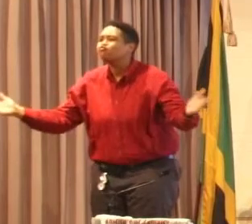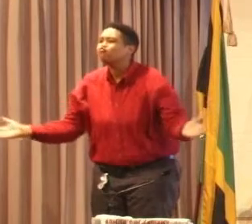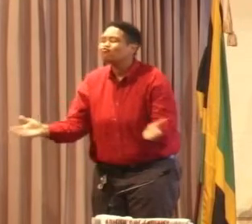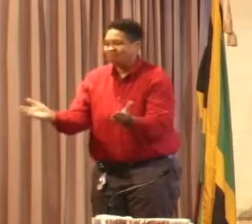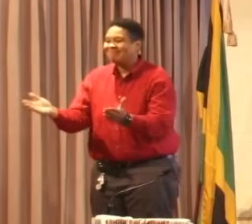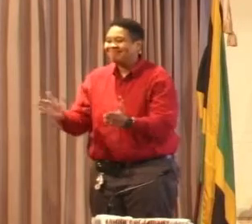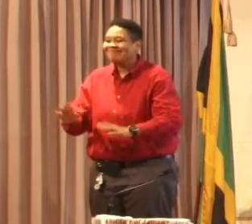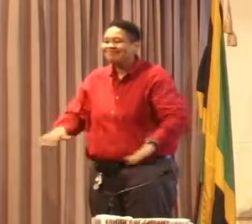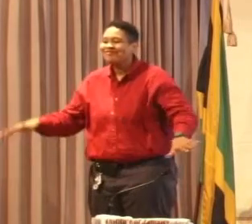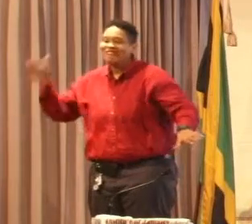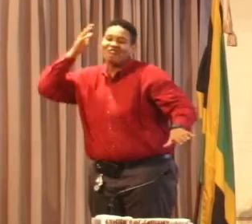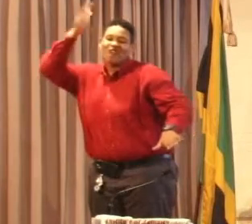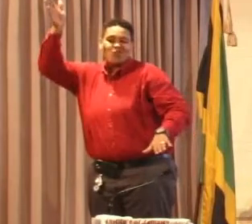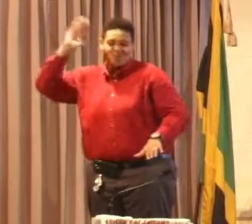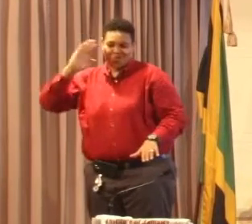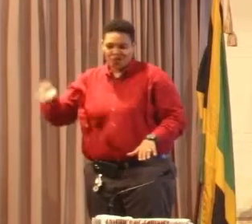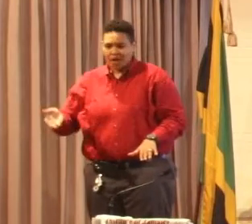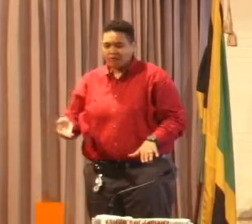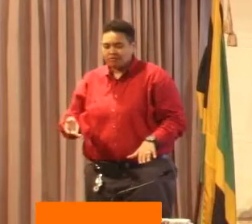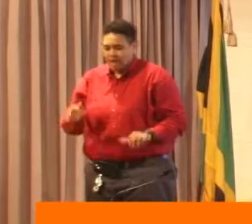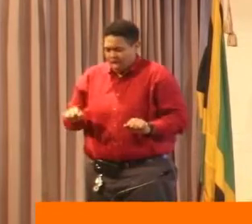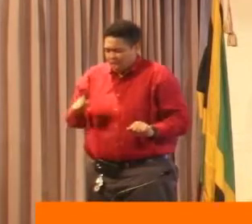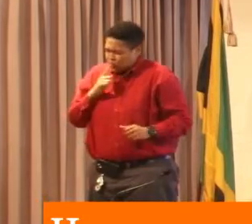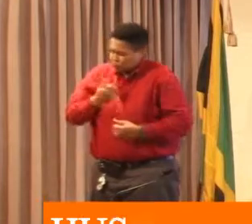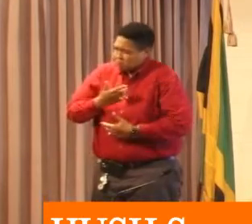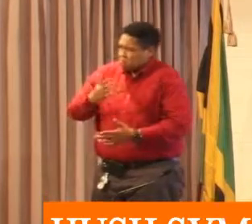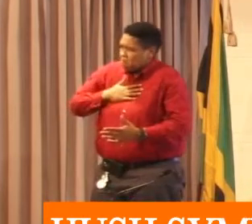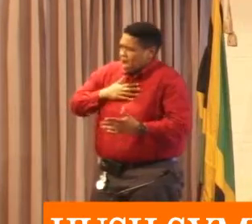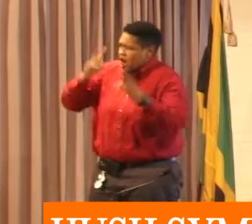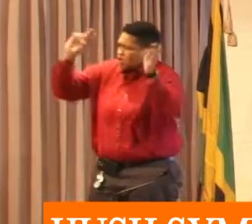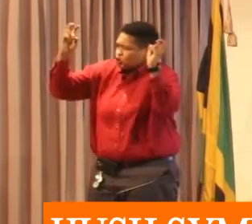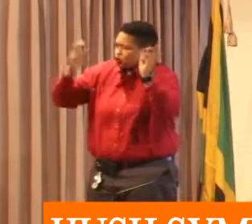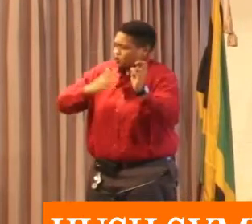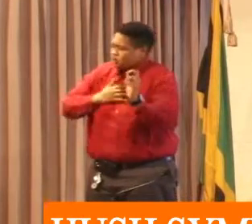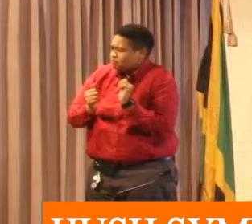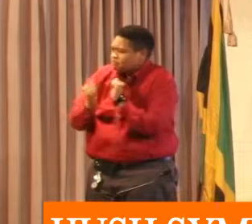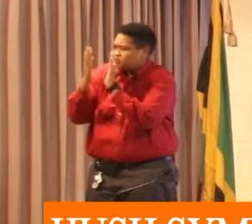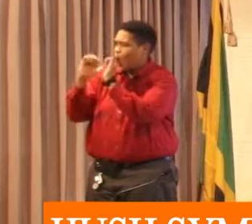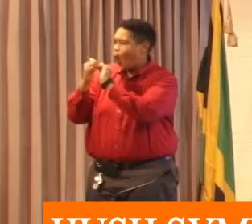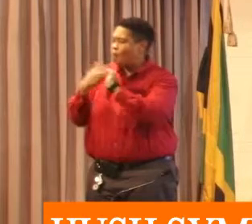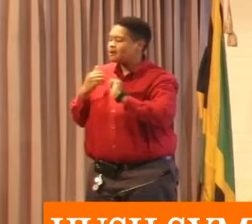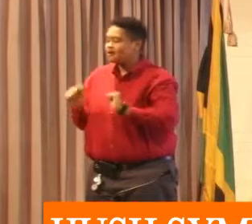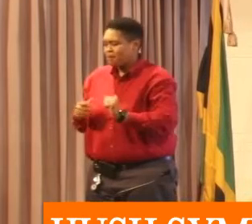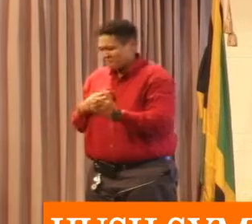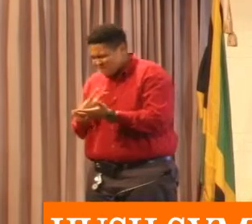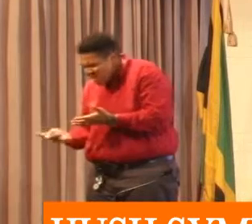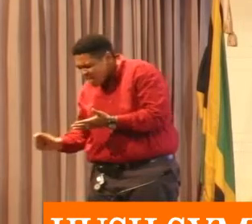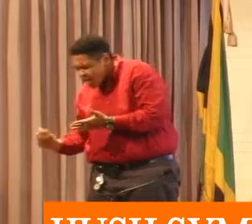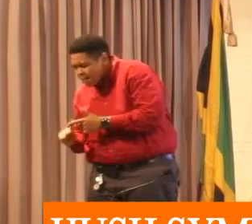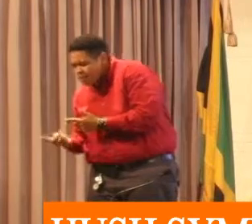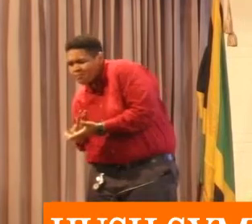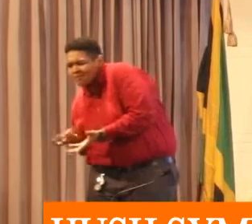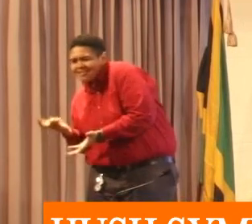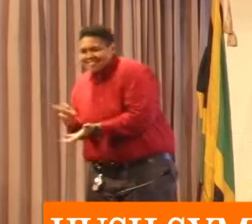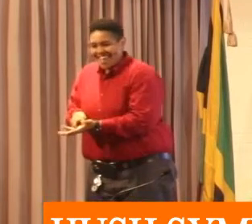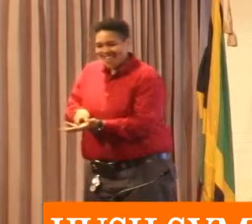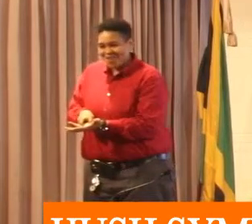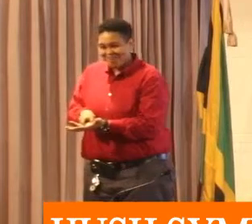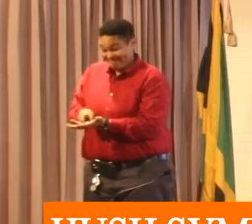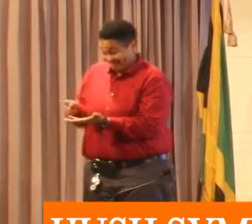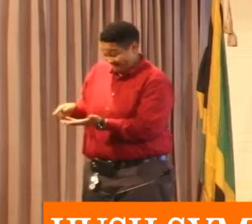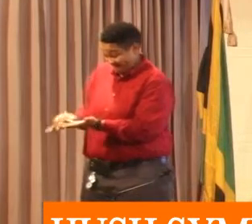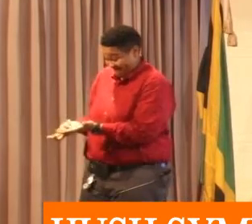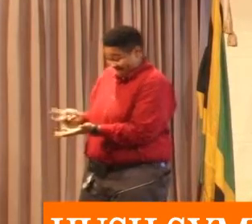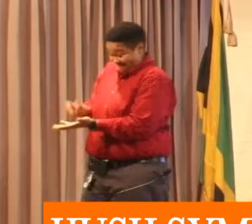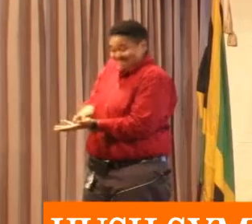speak about the issues that confronted them and how you are able to rise. And you notice I said